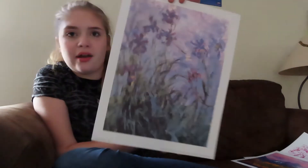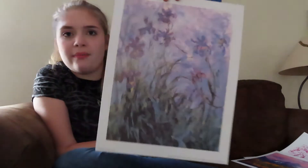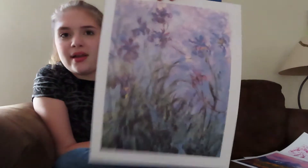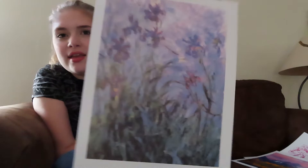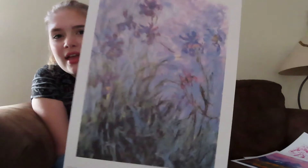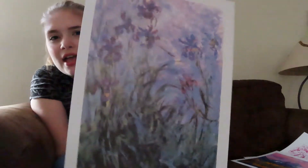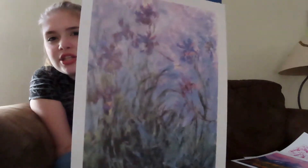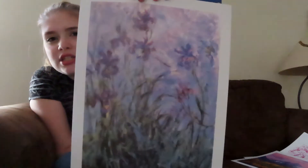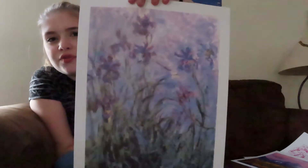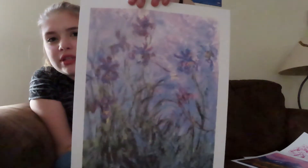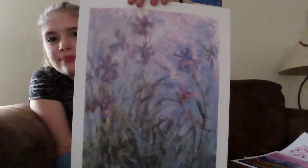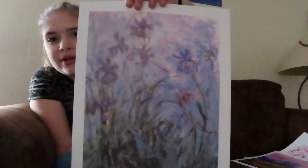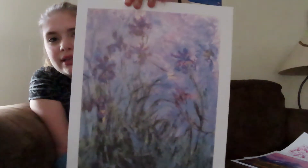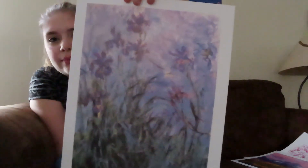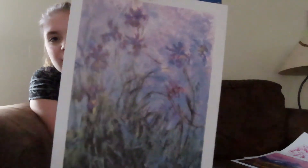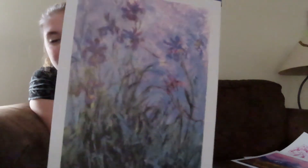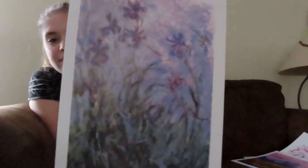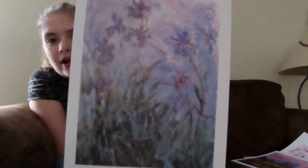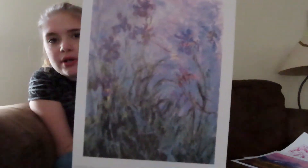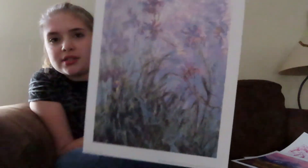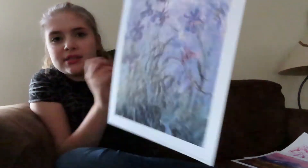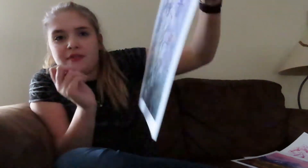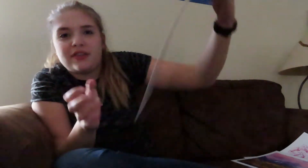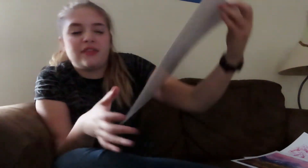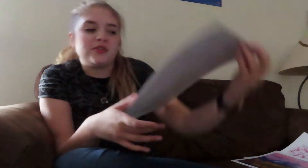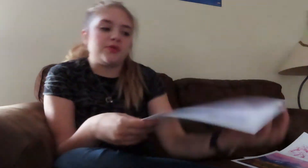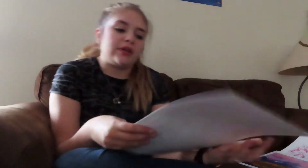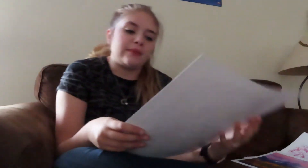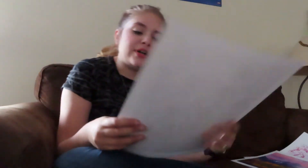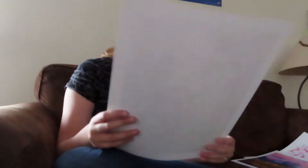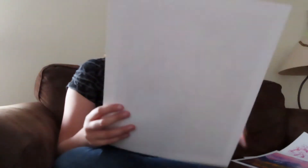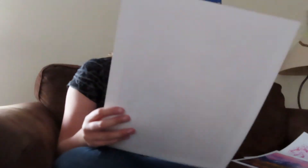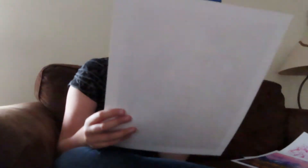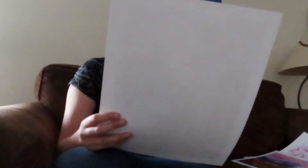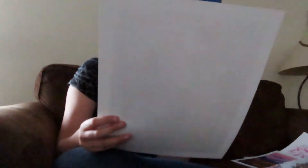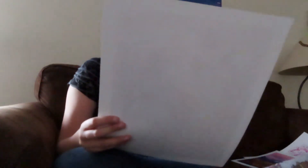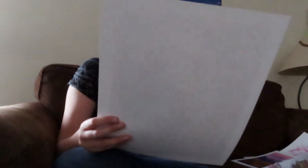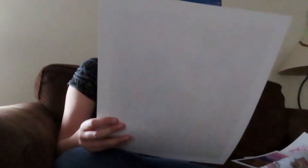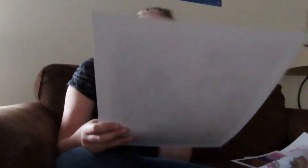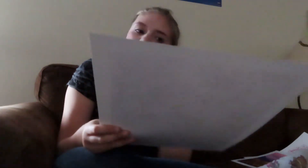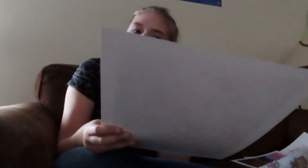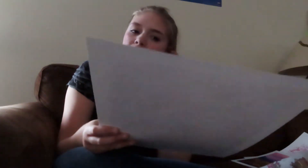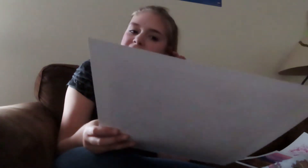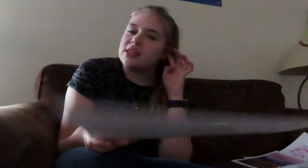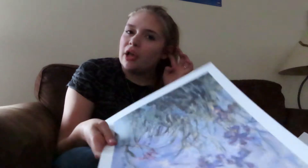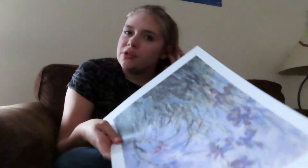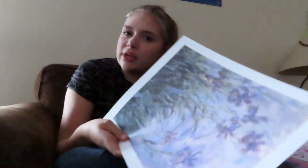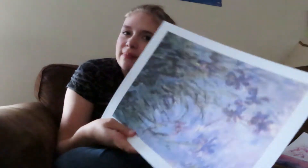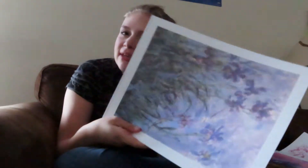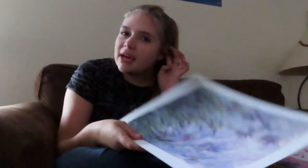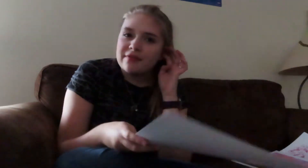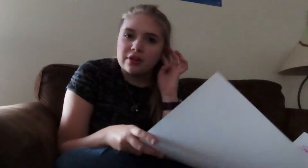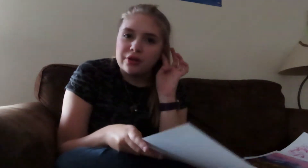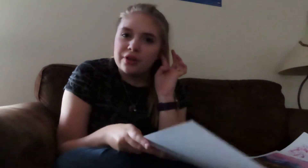don't know but it just says really pretty like crippled flowers and stuff i thought this was really pretty um so this is also going to be kind of a little